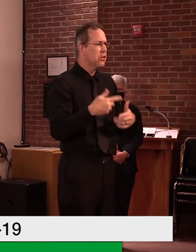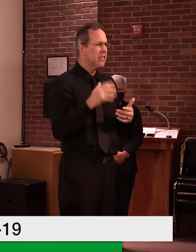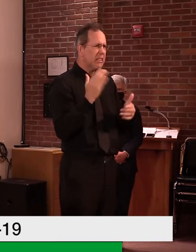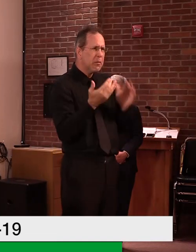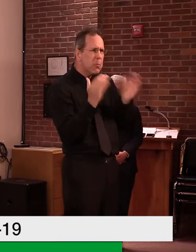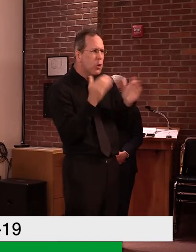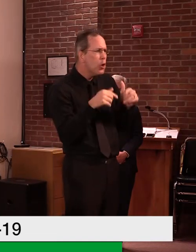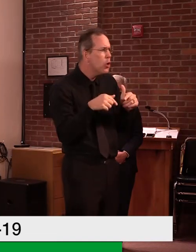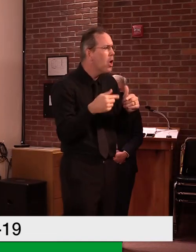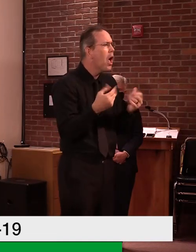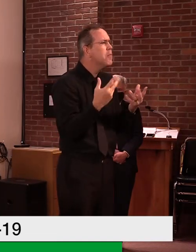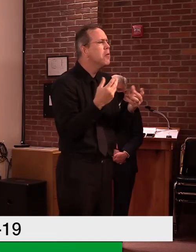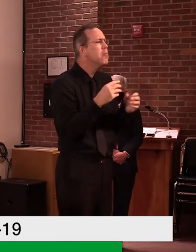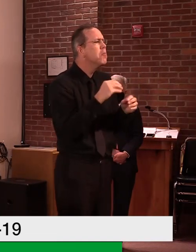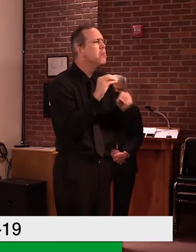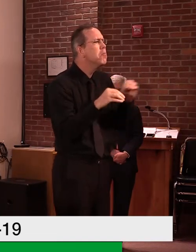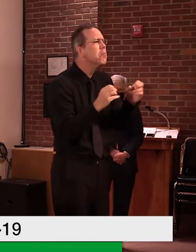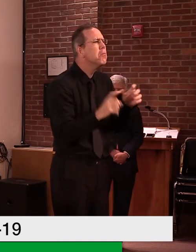for population.